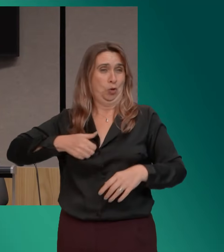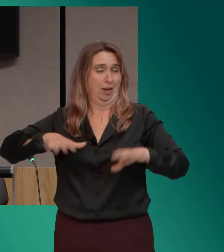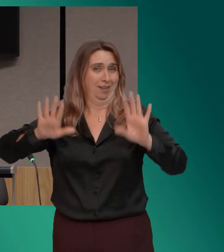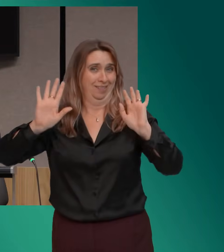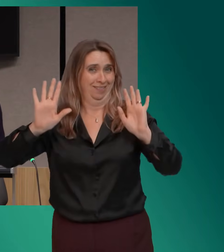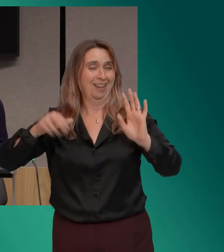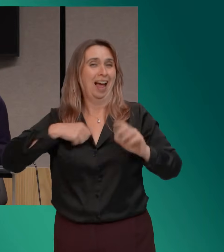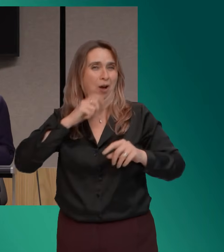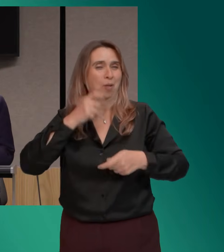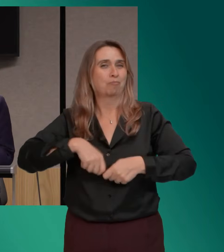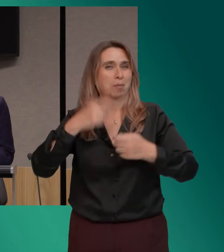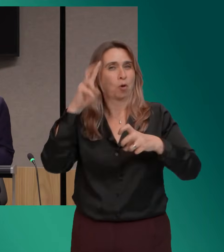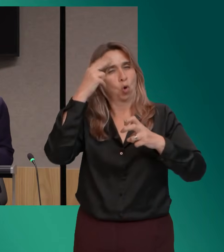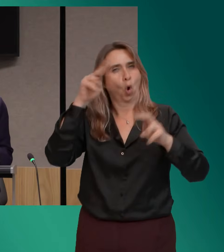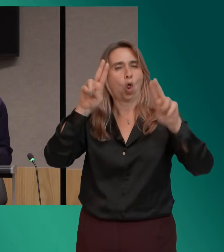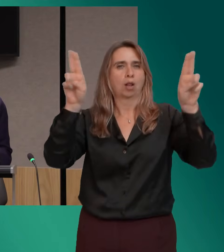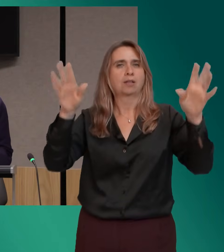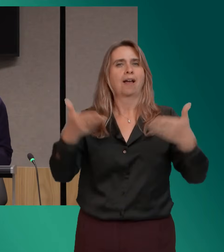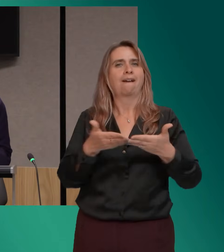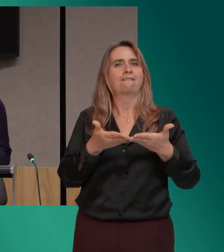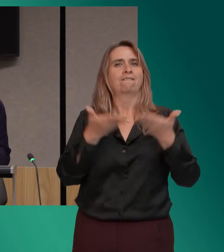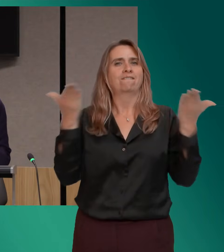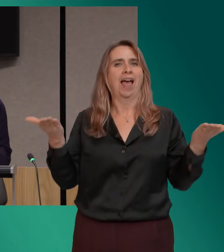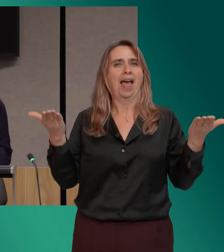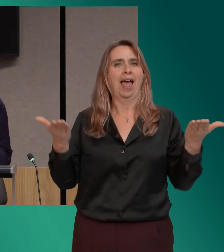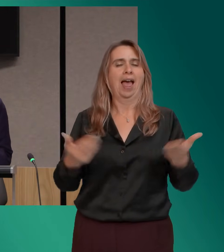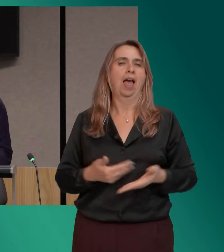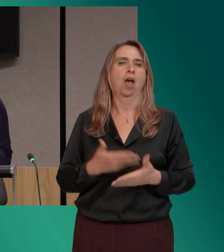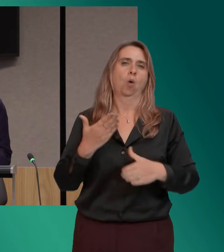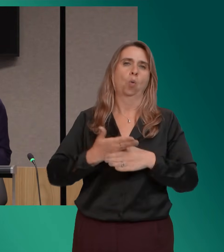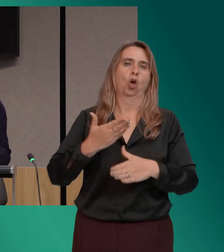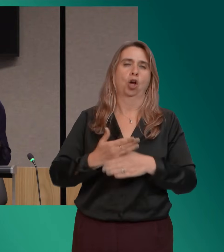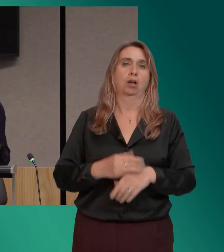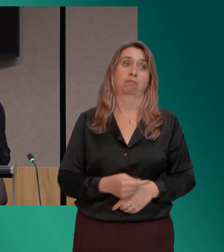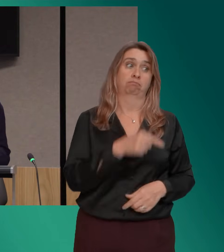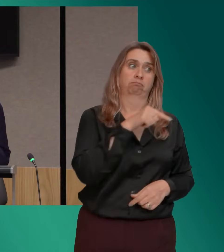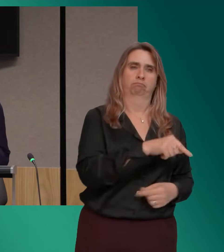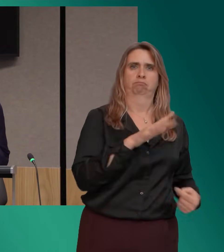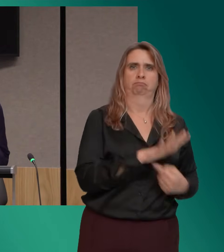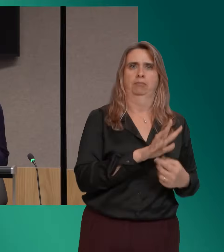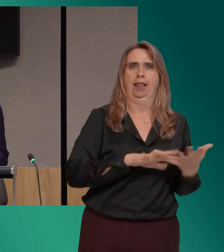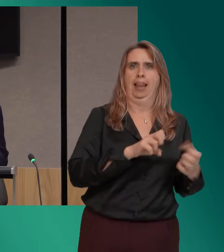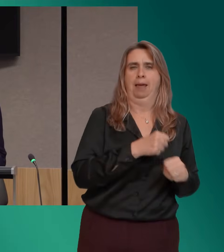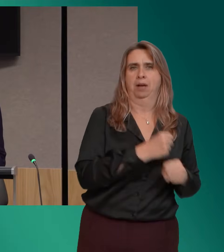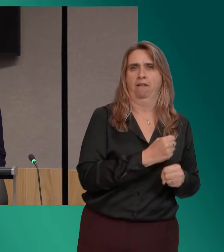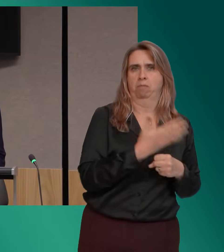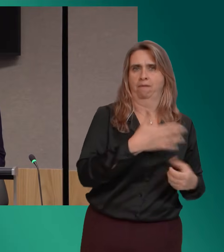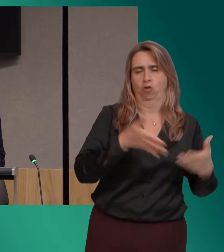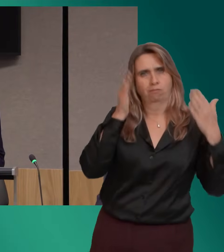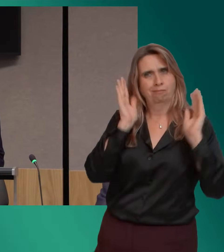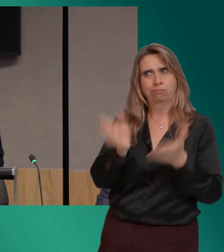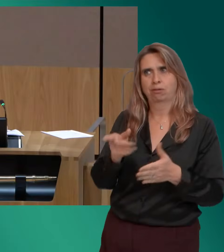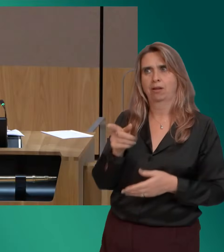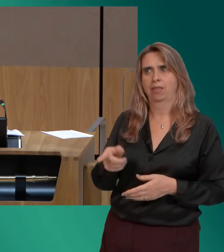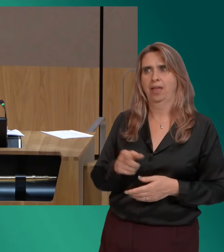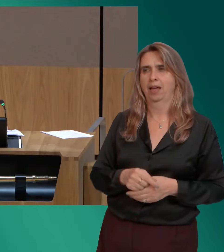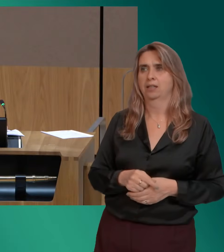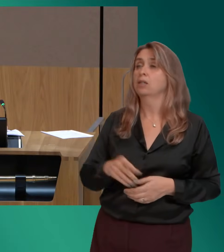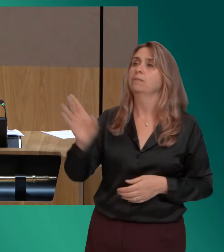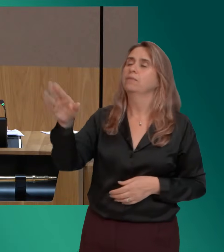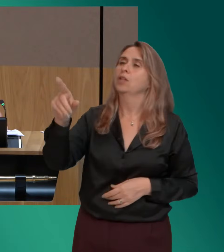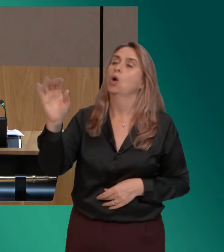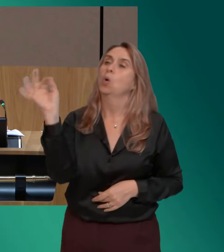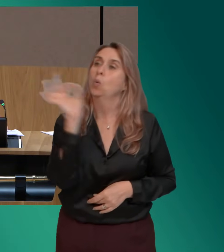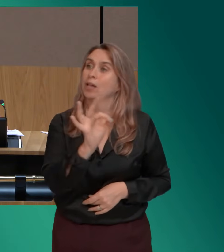Fair Work was a key priority for the last Welsh Government, and because many workers in Wales... Put the question